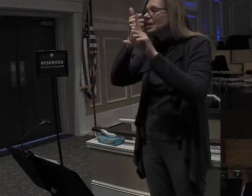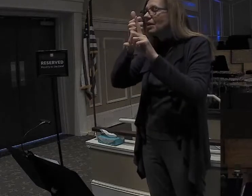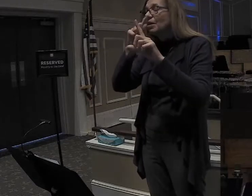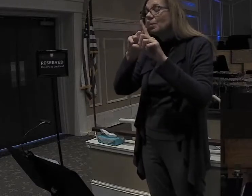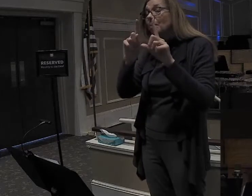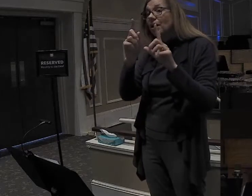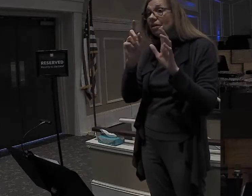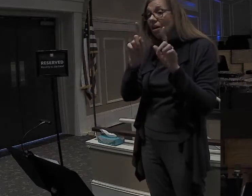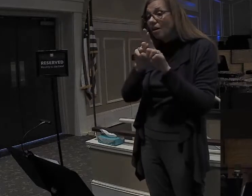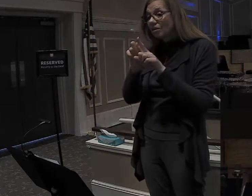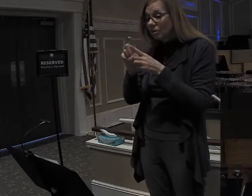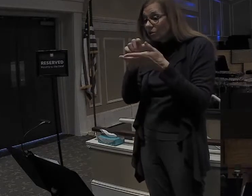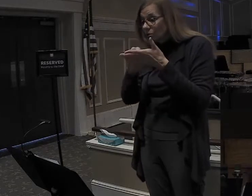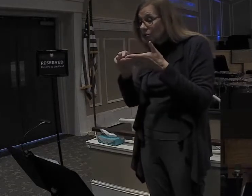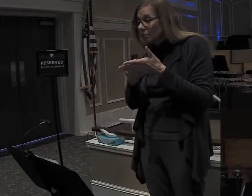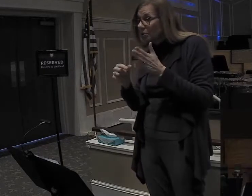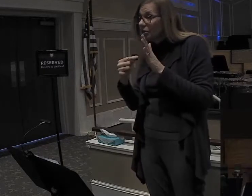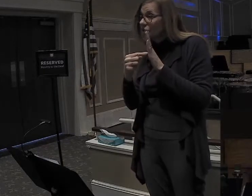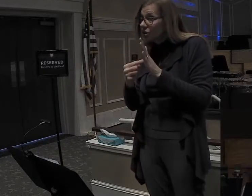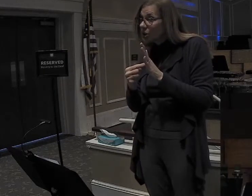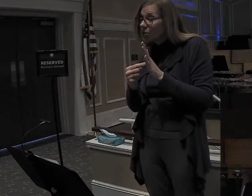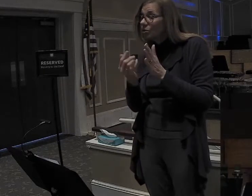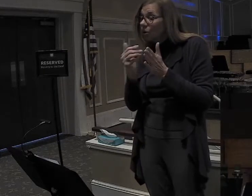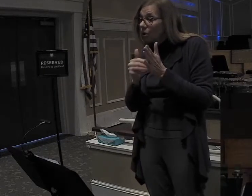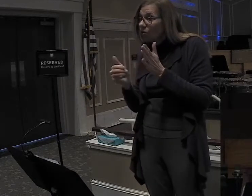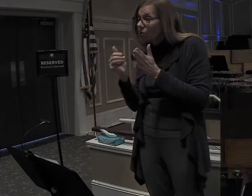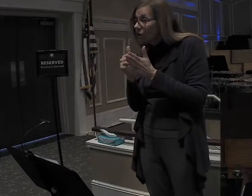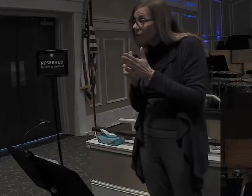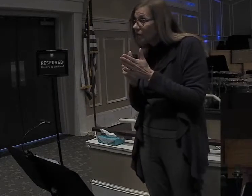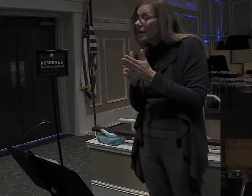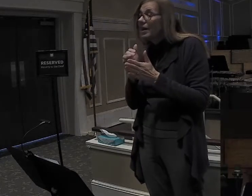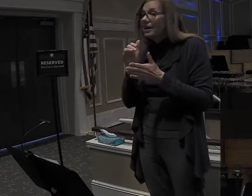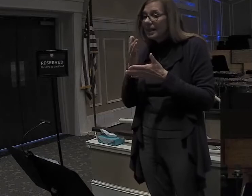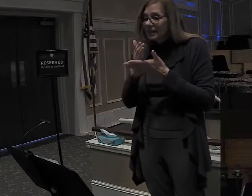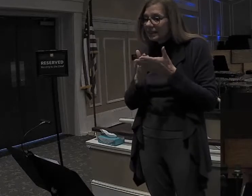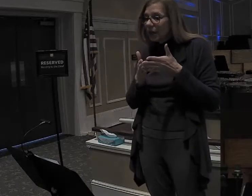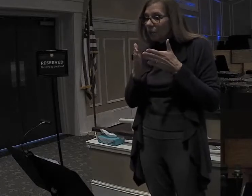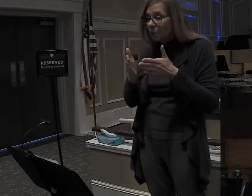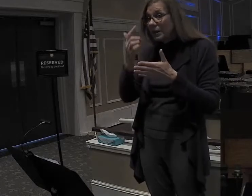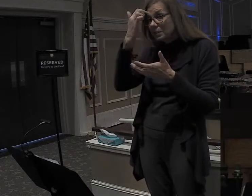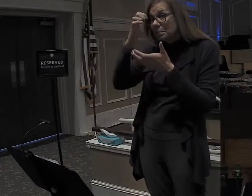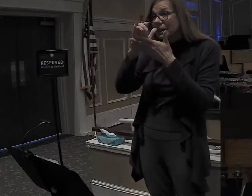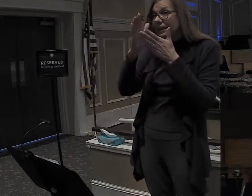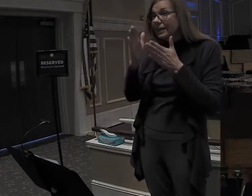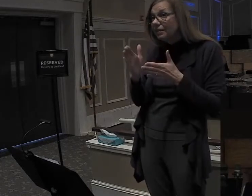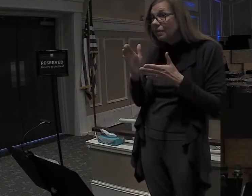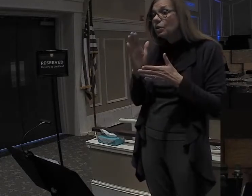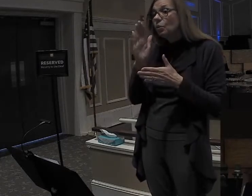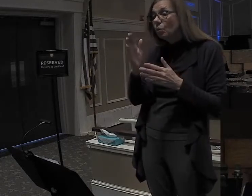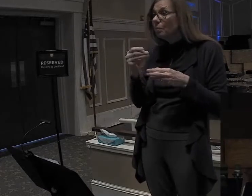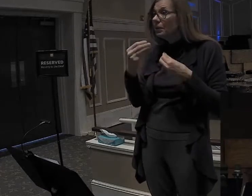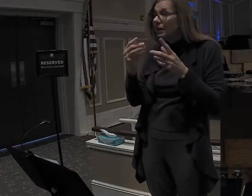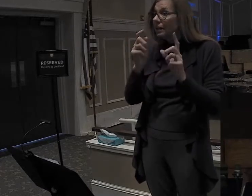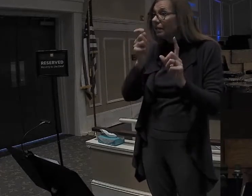this, Scripture indicates over and over again that in some way, believers in Jesus Christ will be